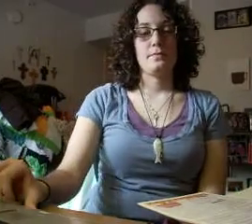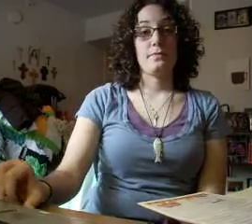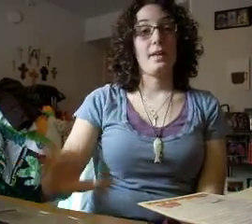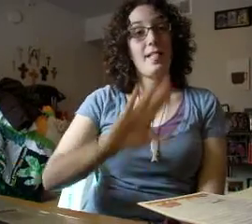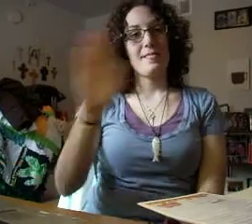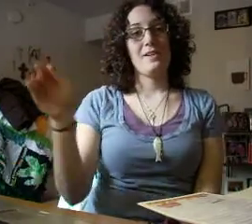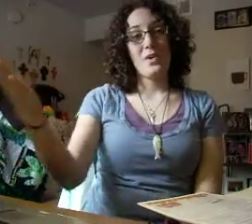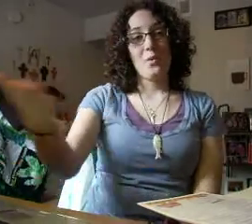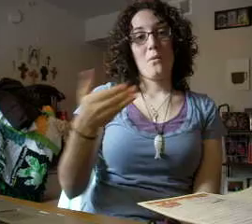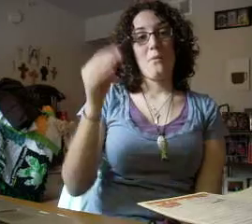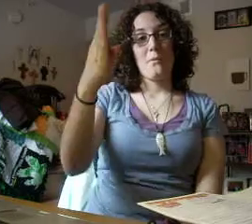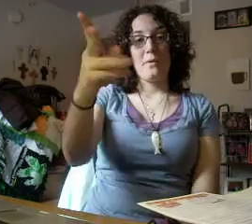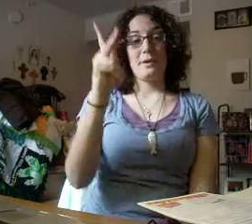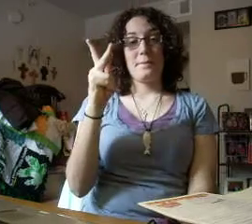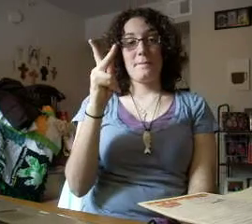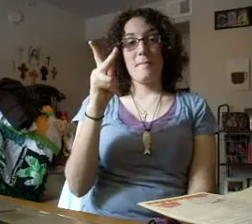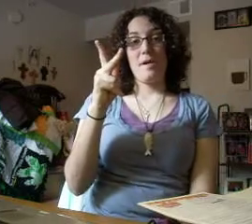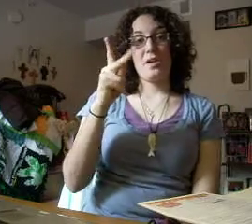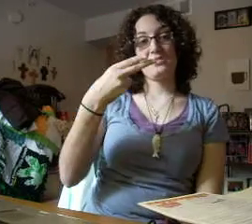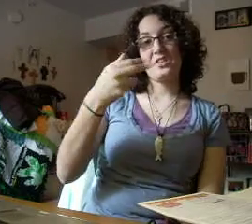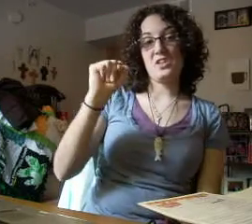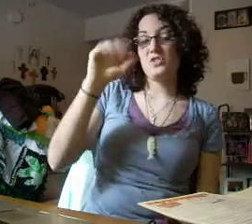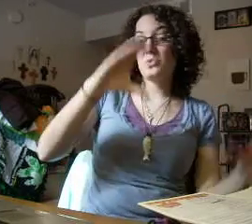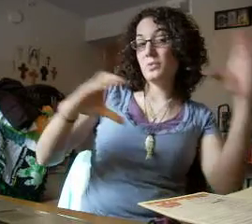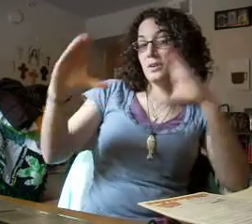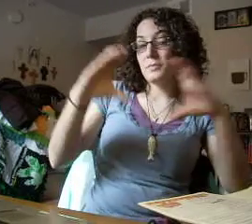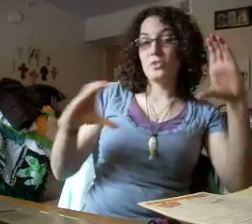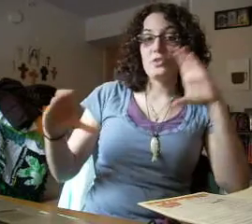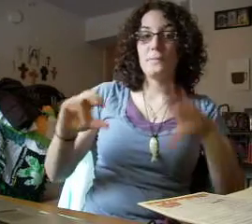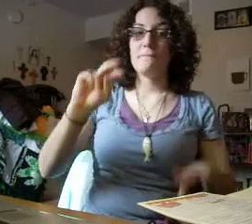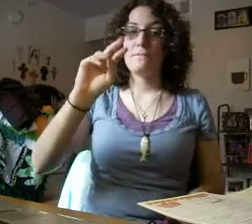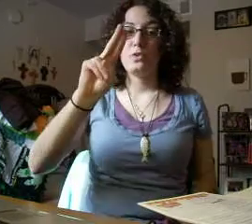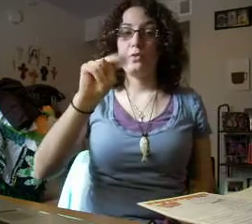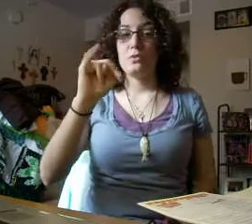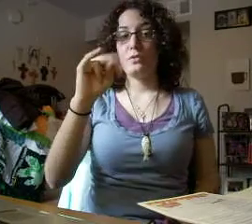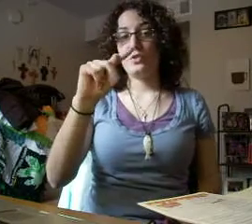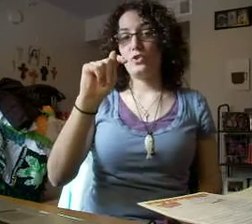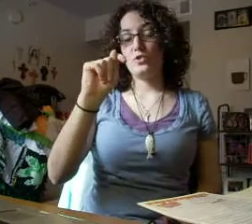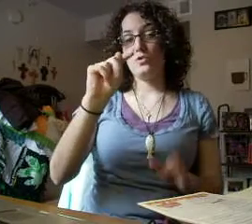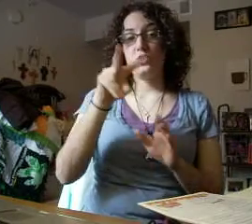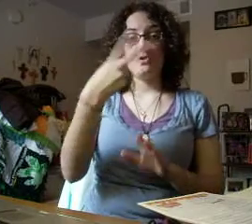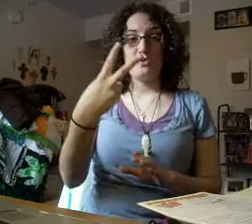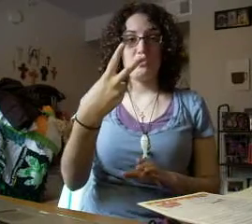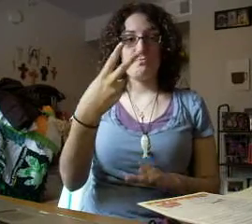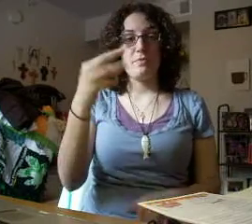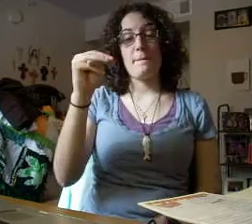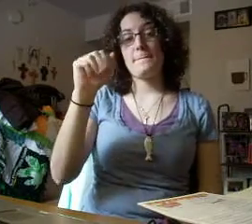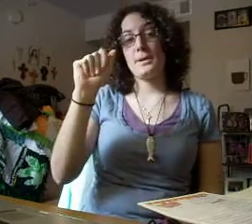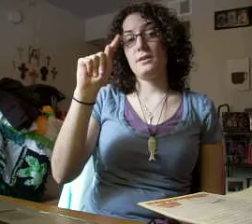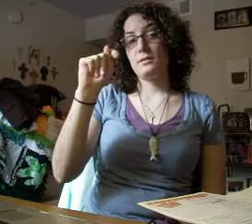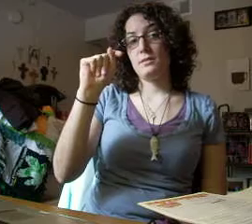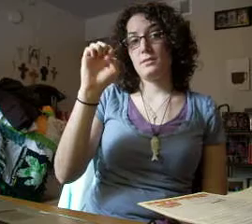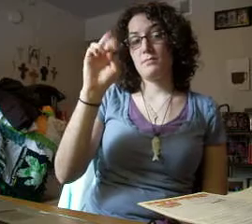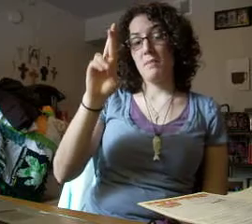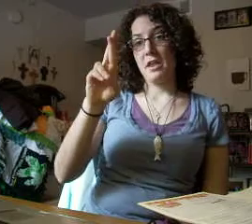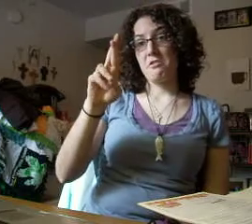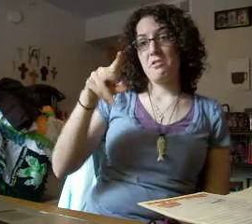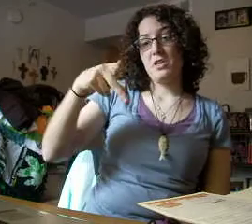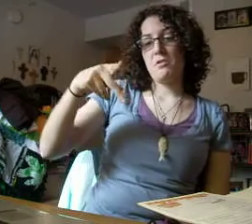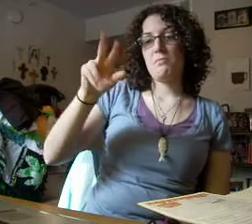Welcome back to High School Chemistry. This is Unit 2. We're looking at matter, its properties, its changes, and